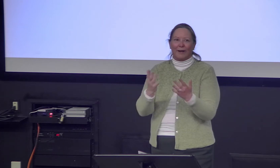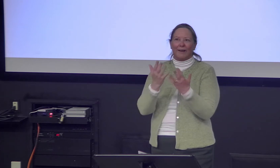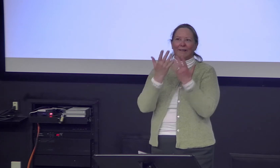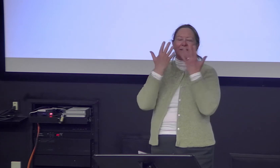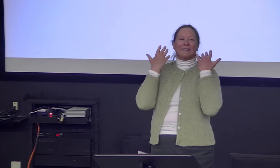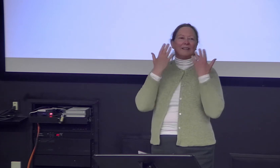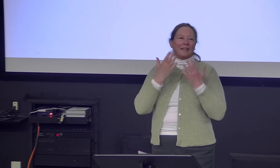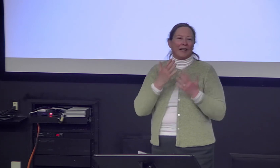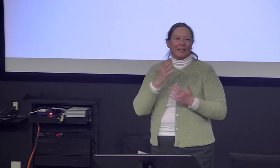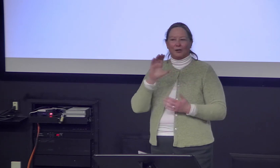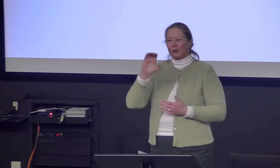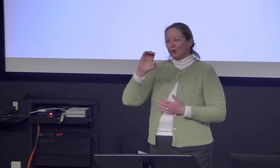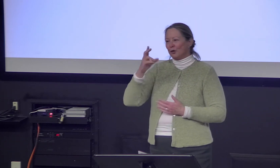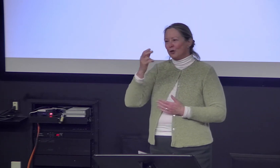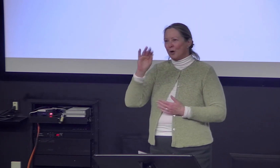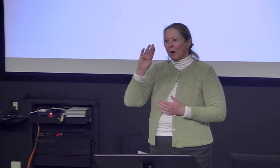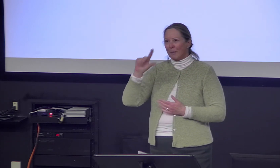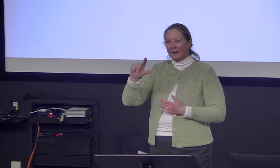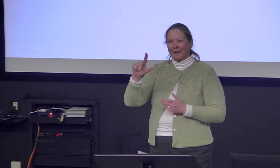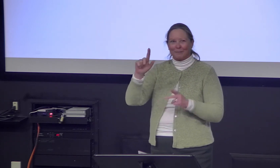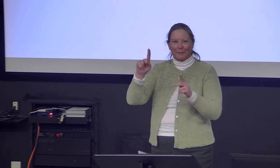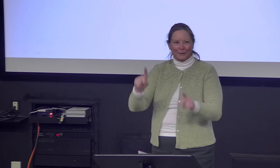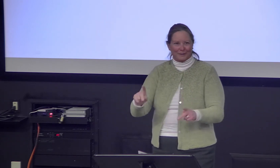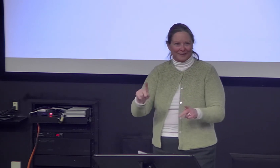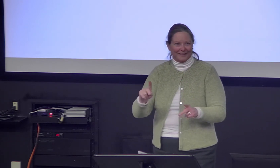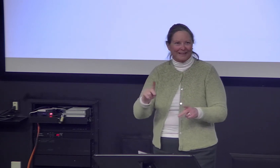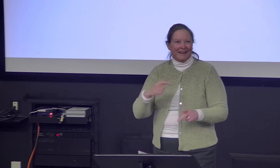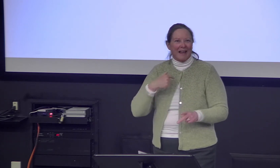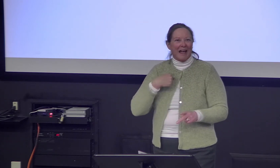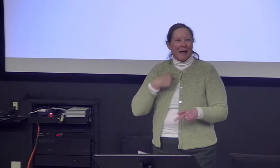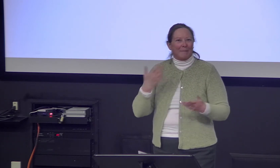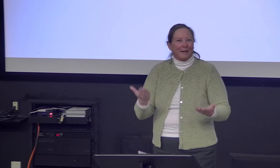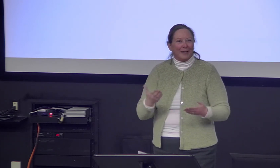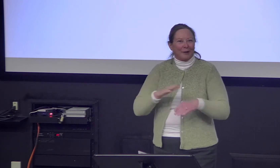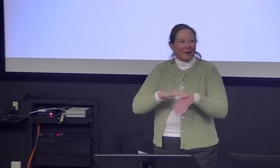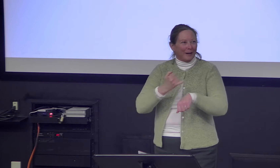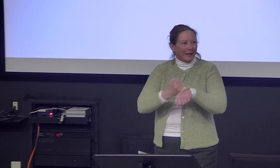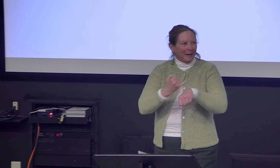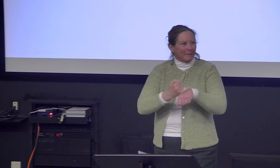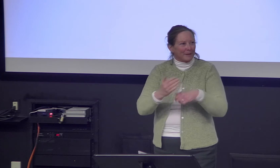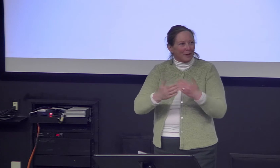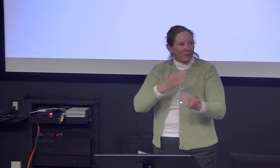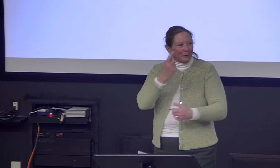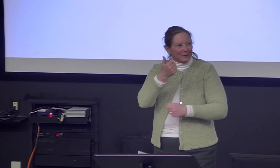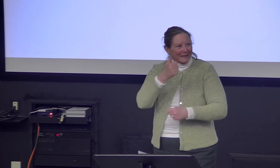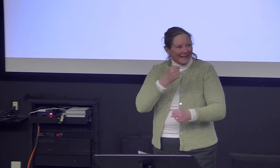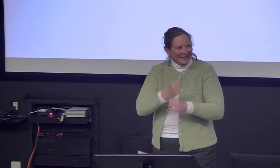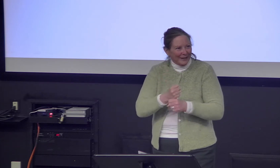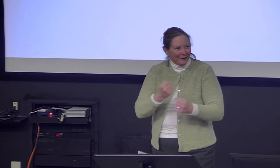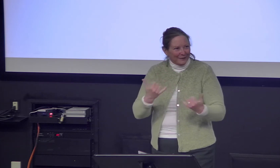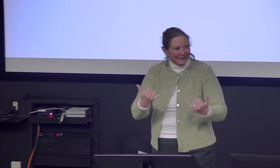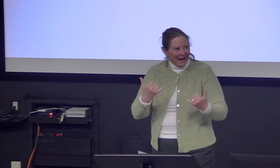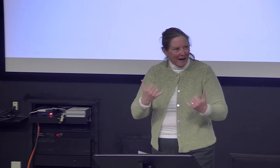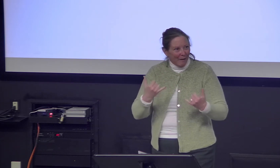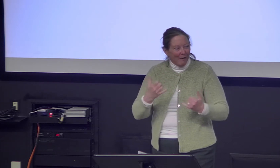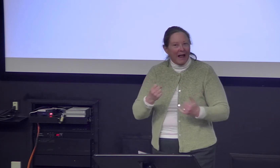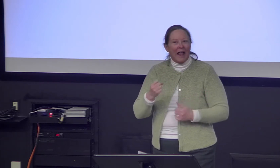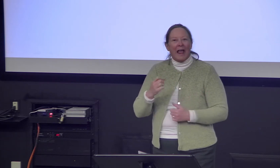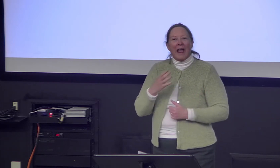a very, very charming person. I've been here on campus for almost 10 years